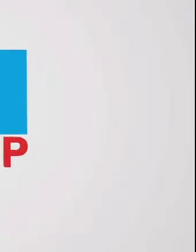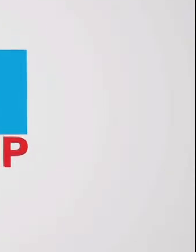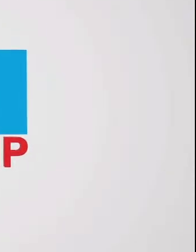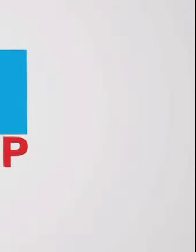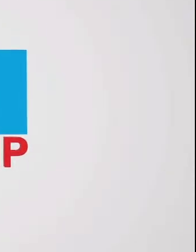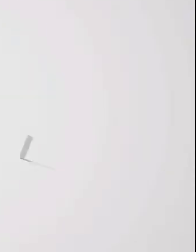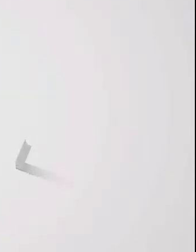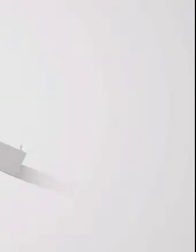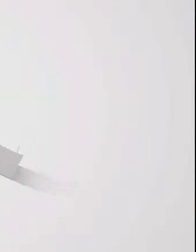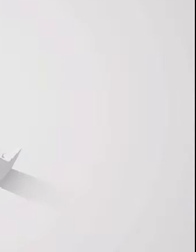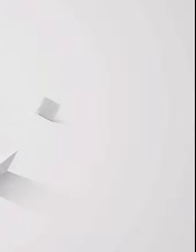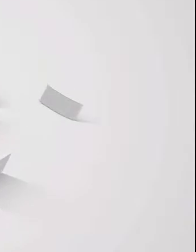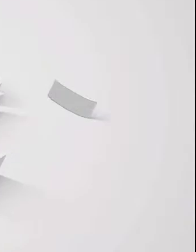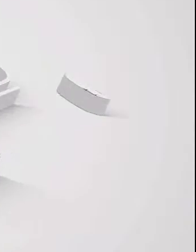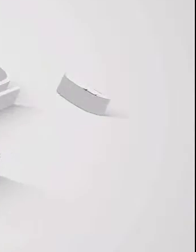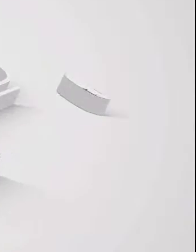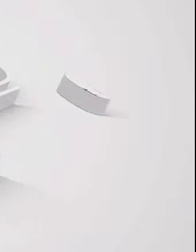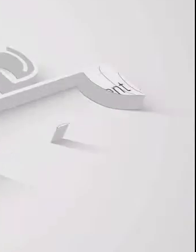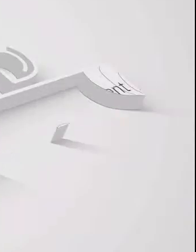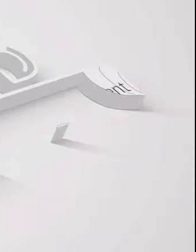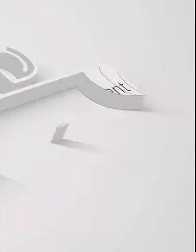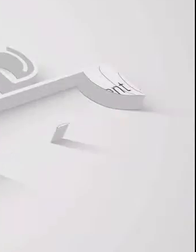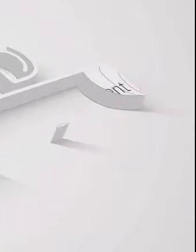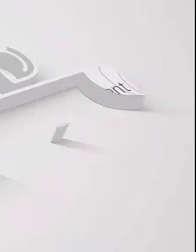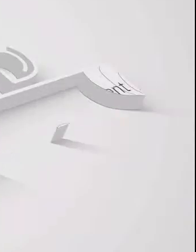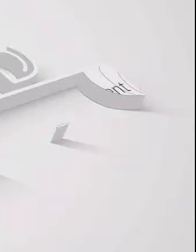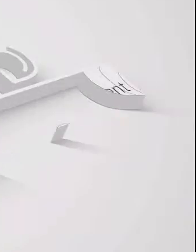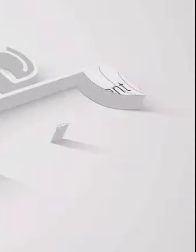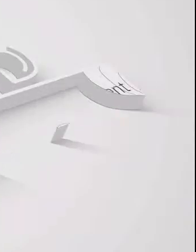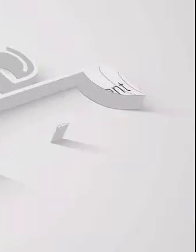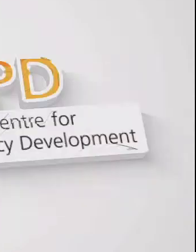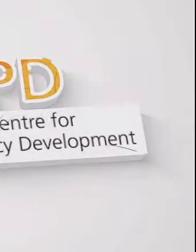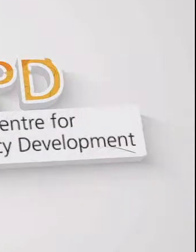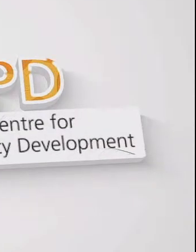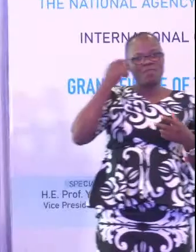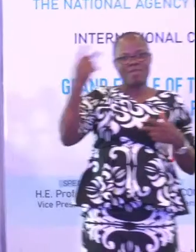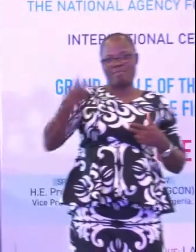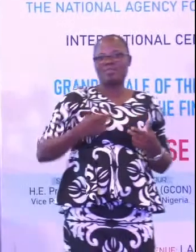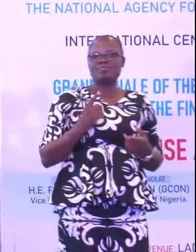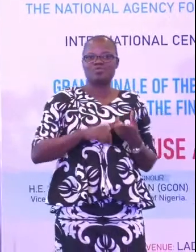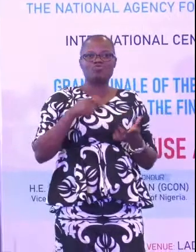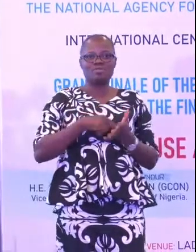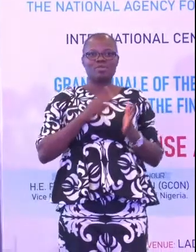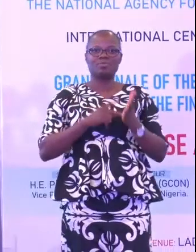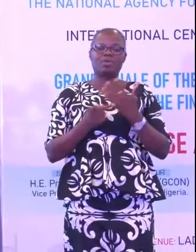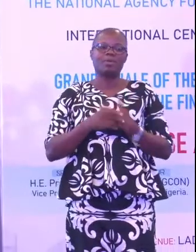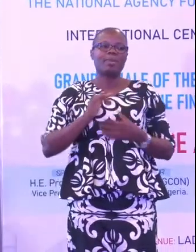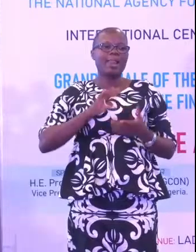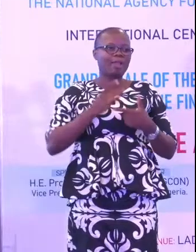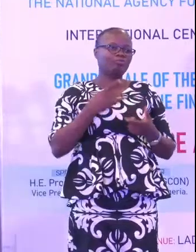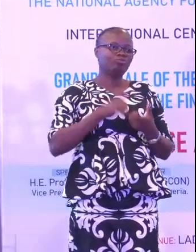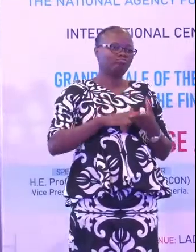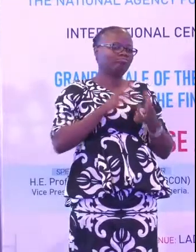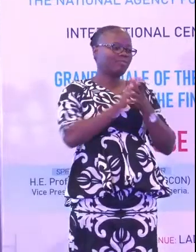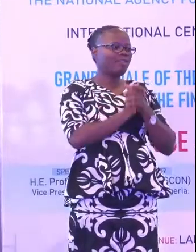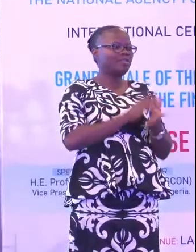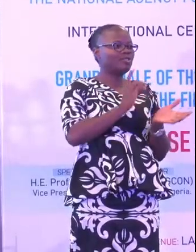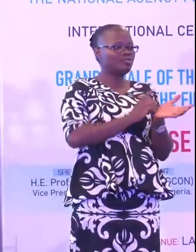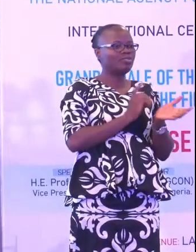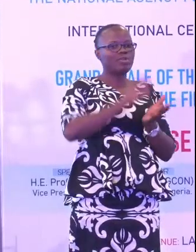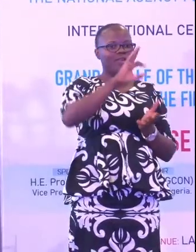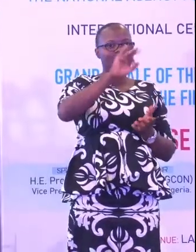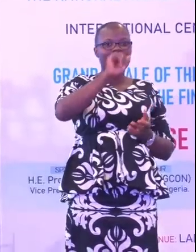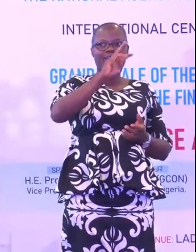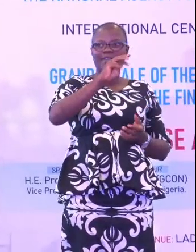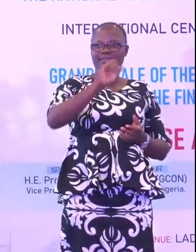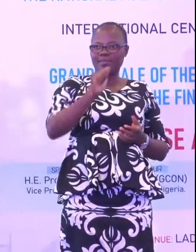Good morning, everyone, and thank you so much for inviting me to this wonderful event. I'd like to echo congratulations to Dr. Fatima for her leadership of